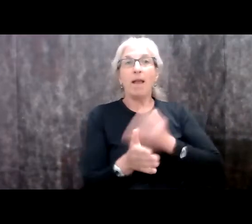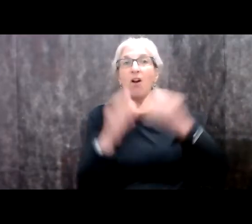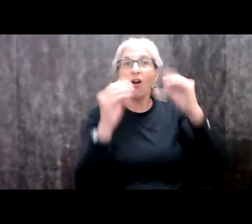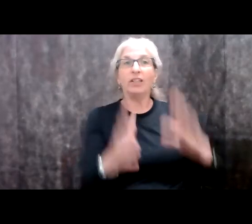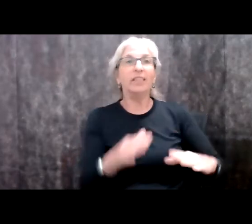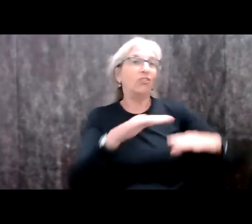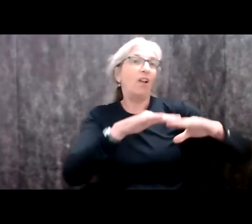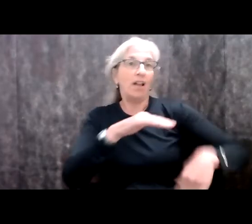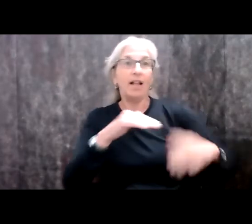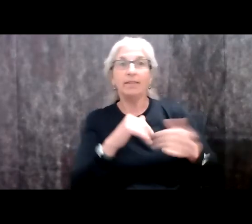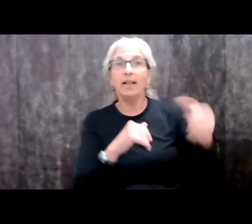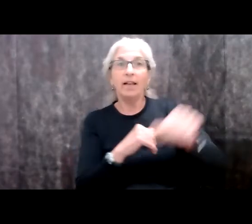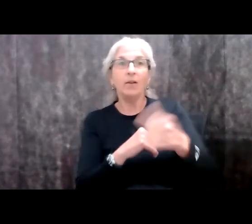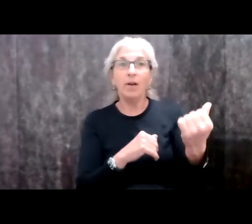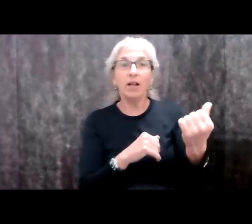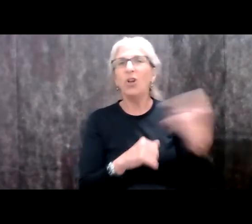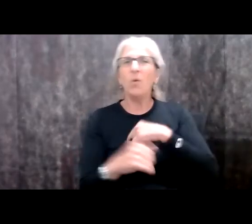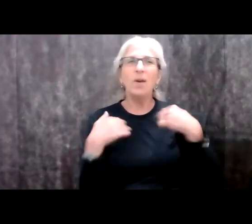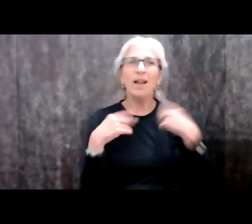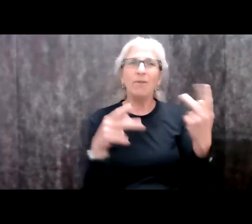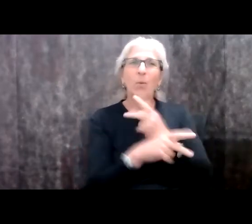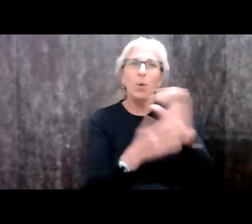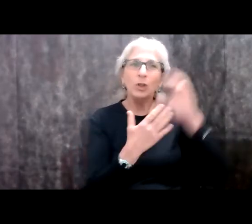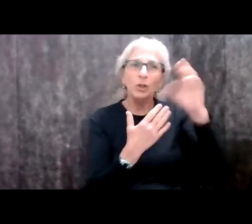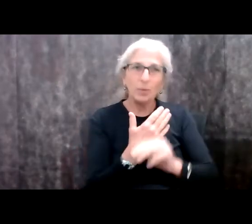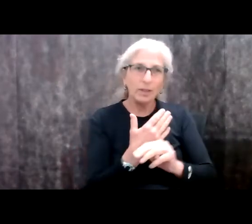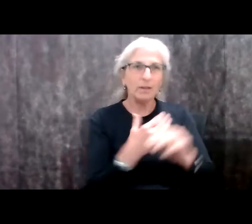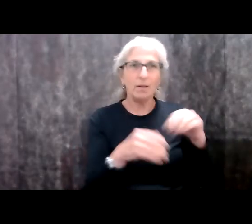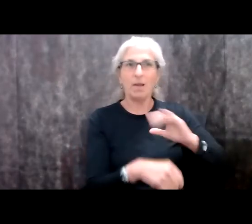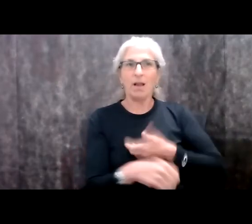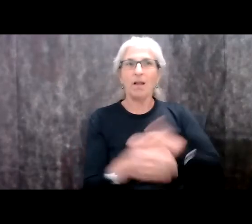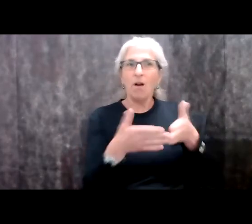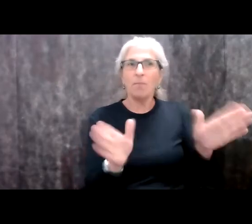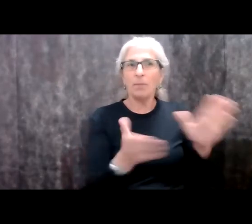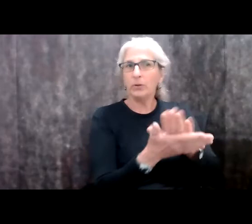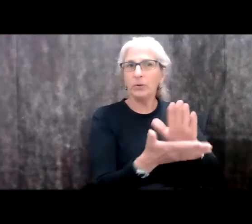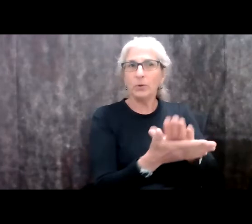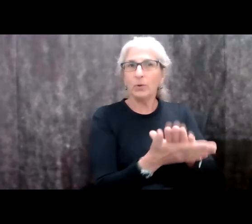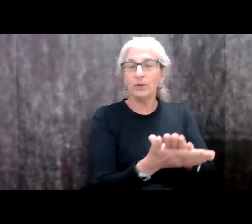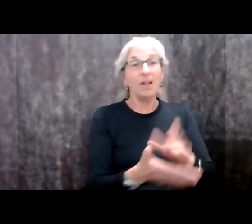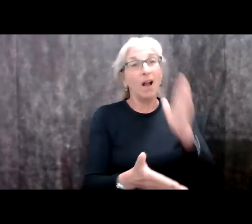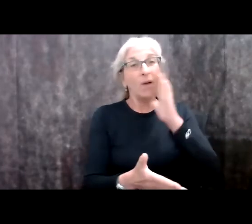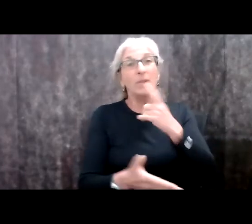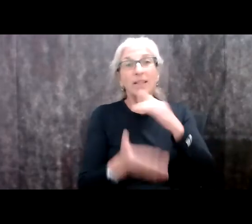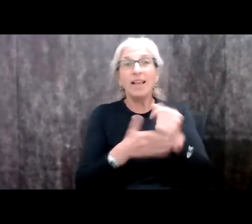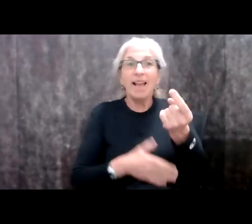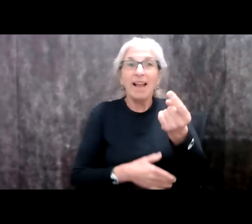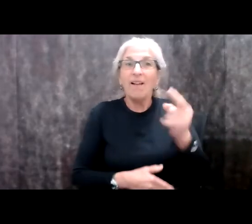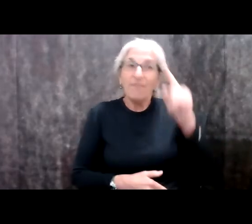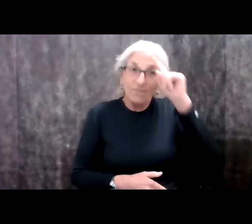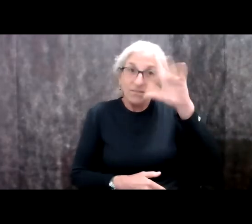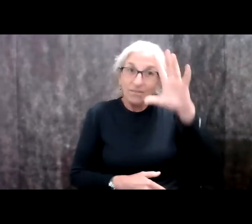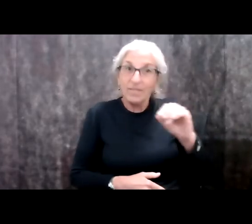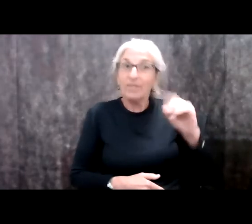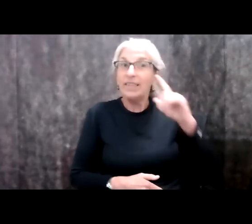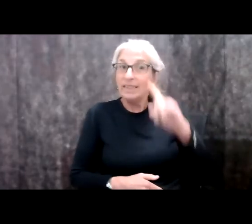quality curriculum coming out of our public education system. And lastly, I would just say that just under half of every tax dollar you send to the public